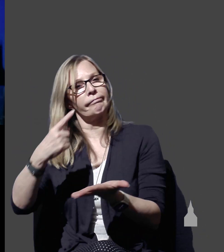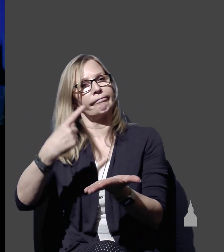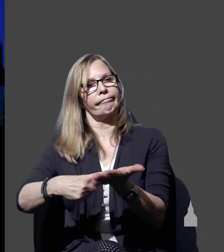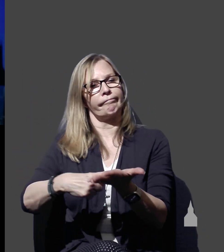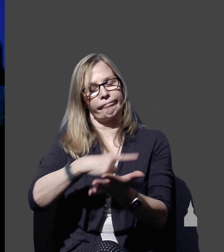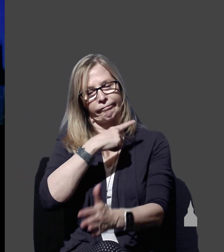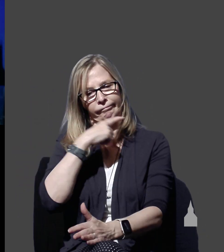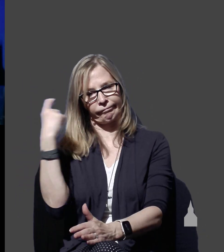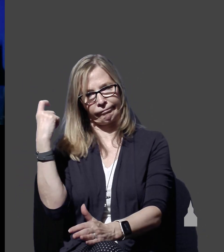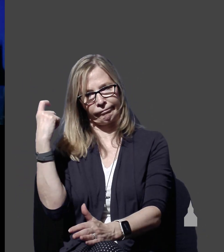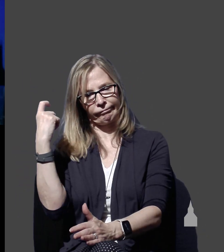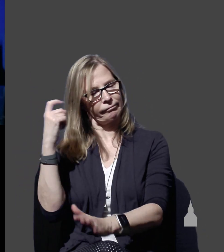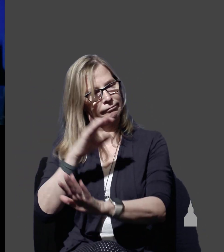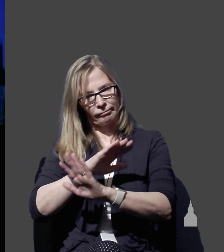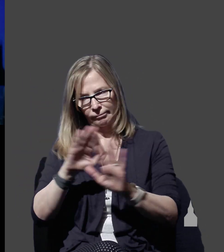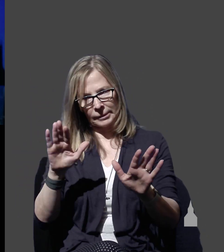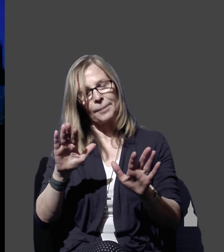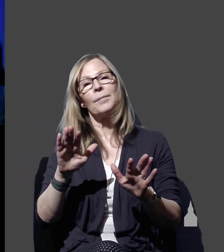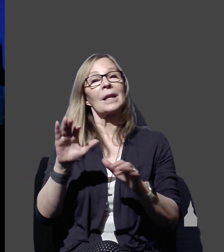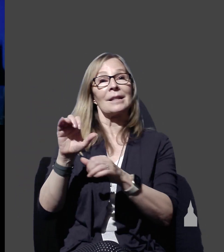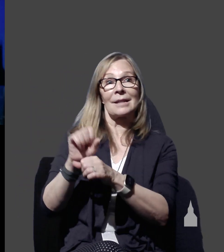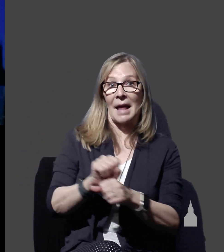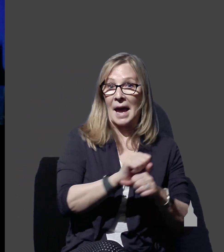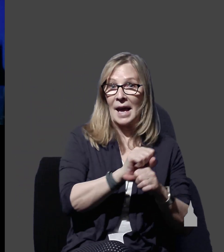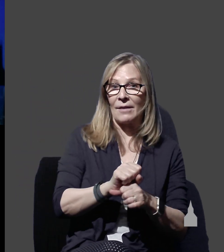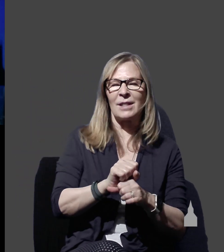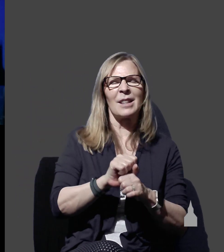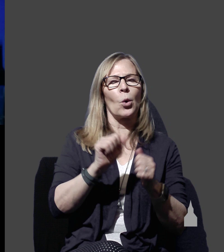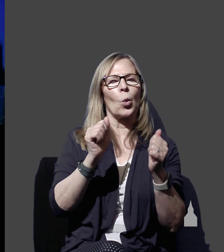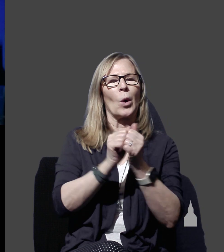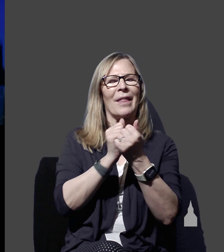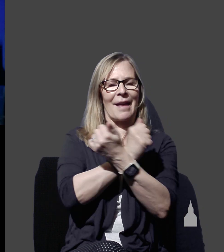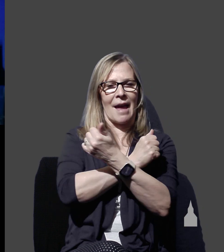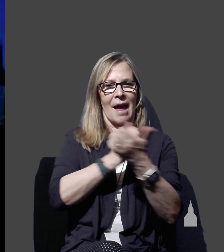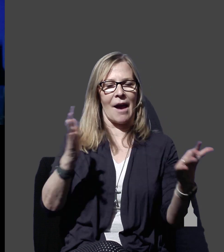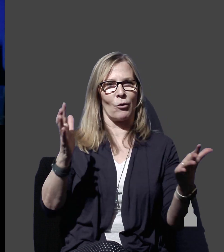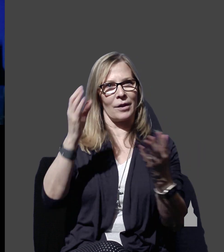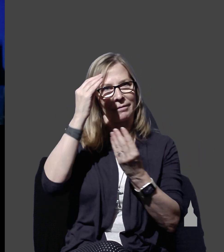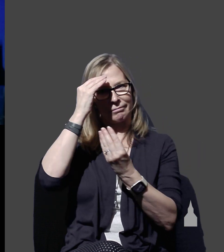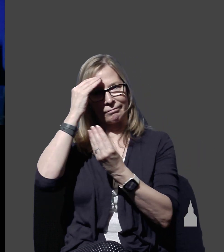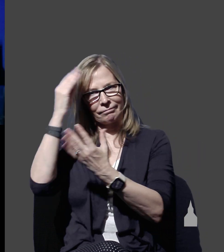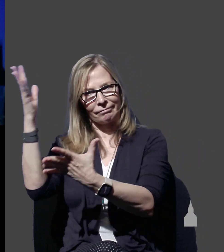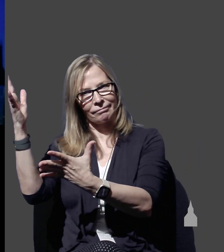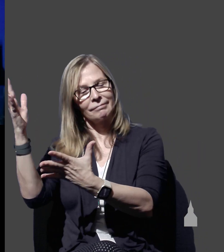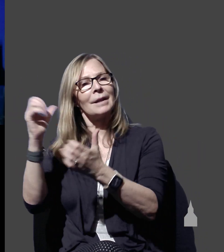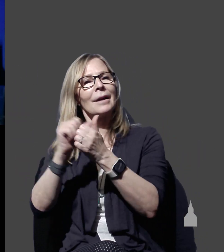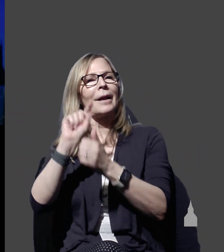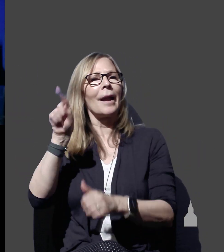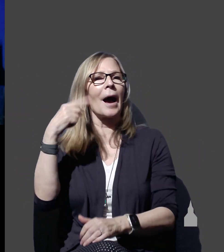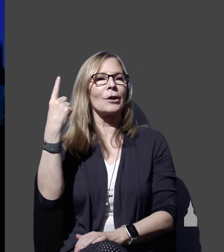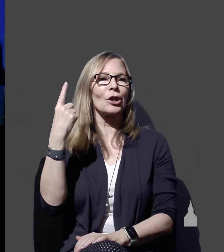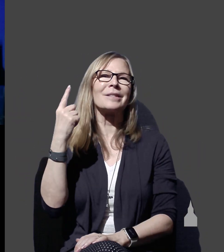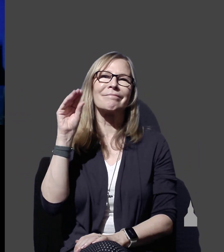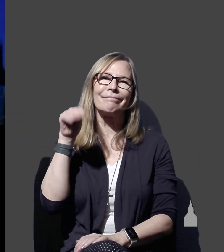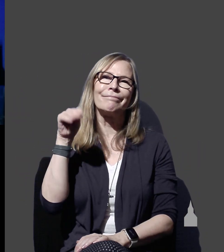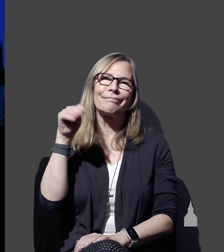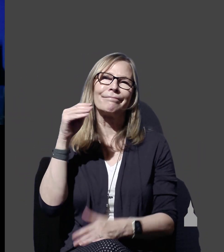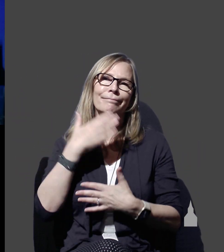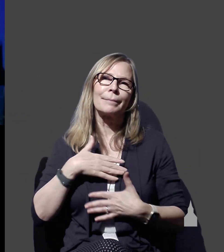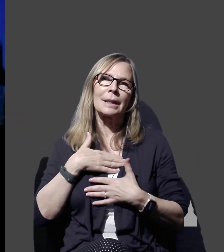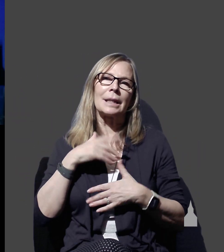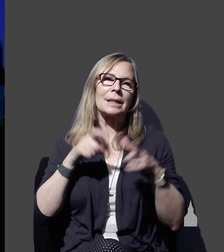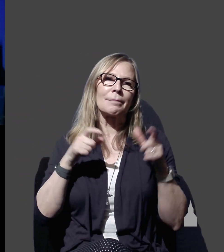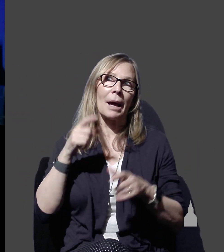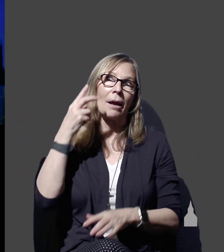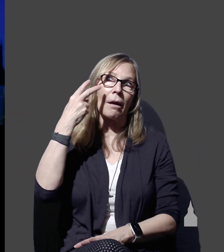non-negotiable. Slaves, in all things, obey those who are your masters on earth, not with external service as those who merely please men, but